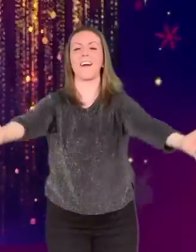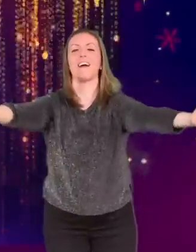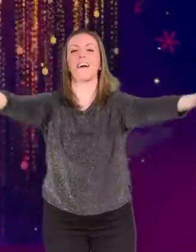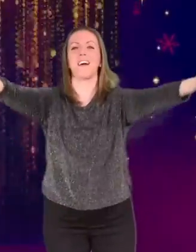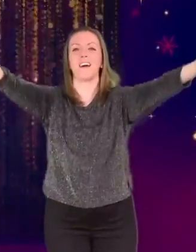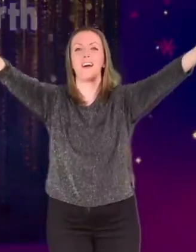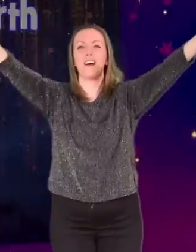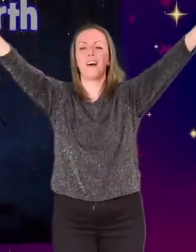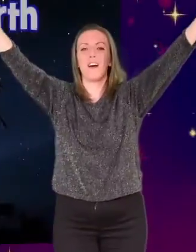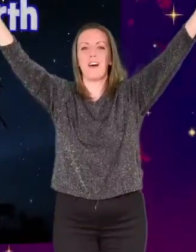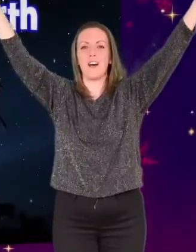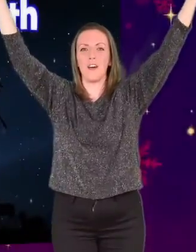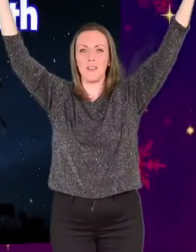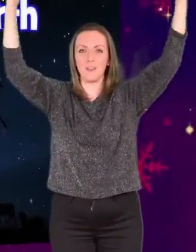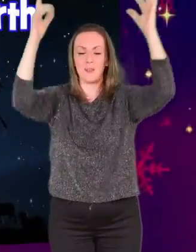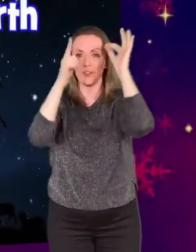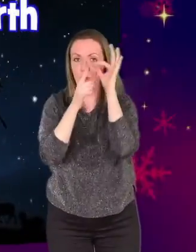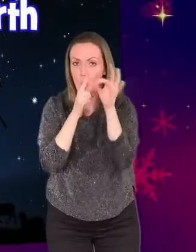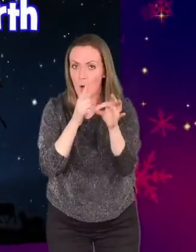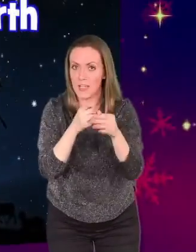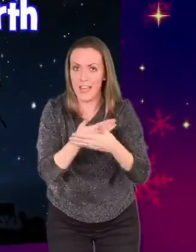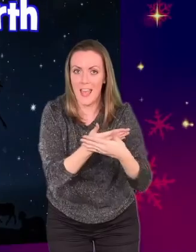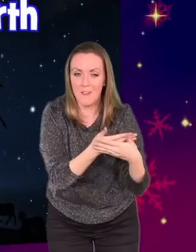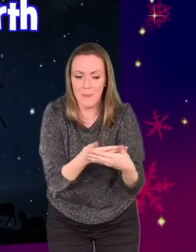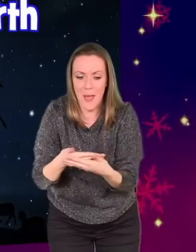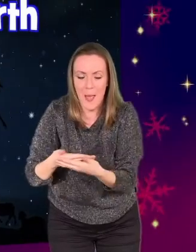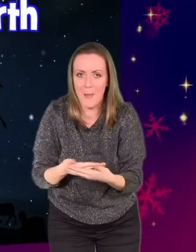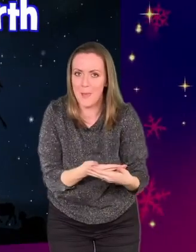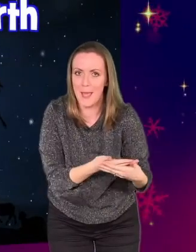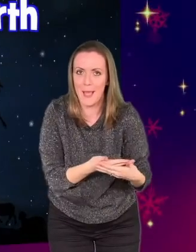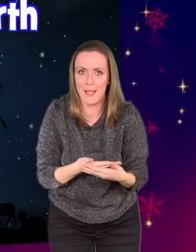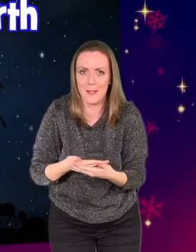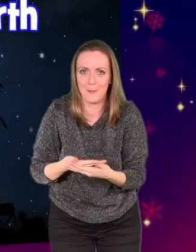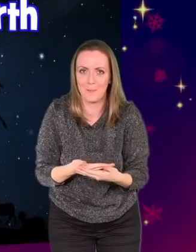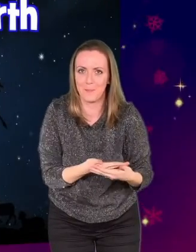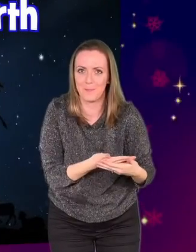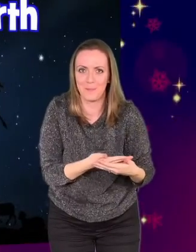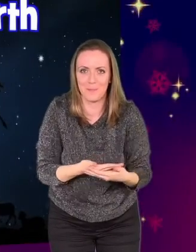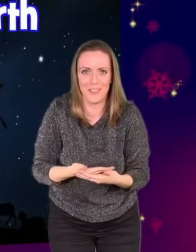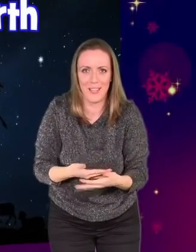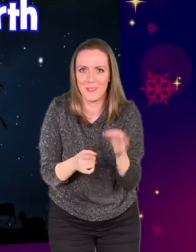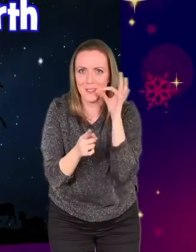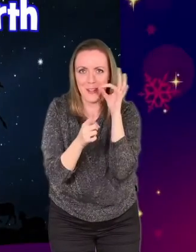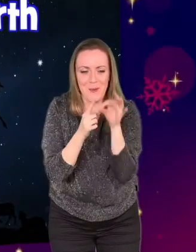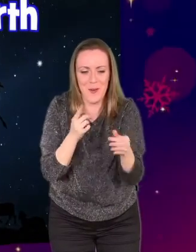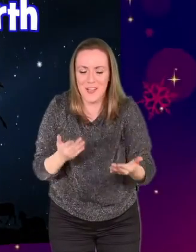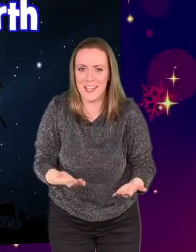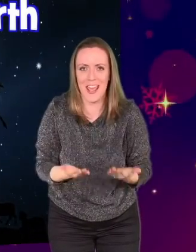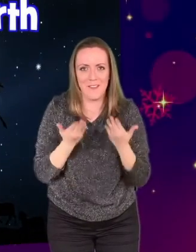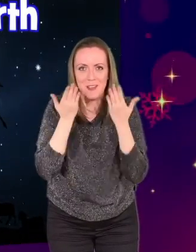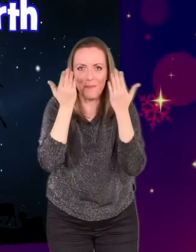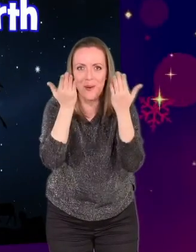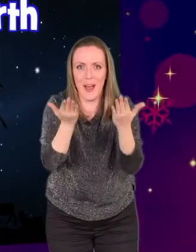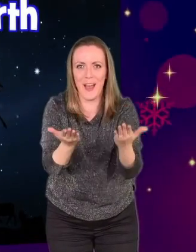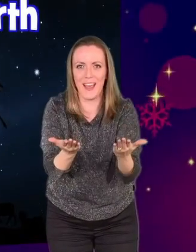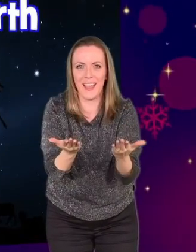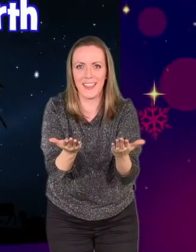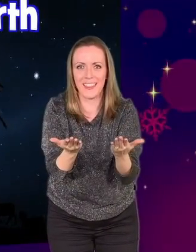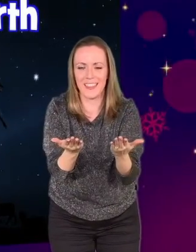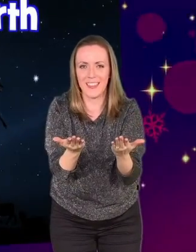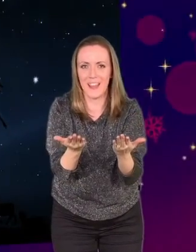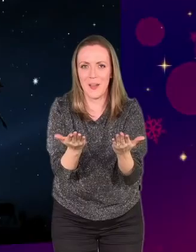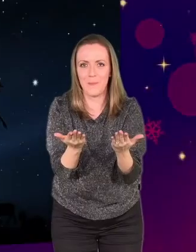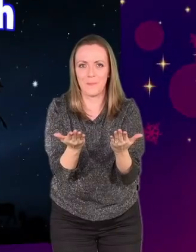It was no ordinary, baby It was no ordinary birth